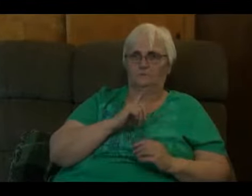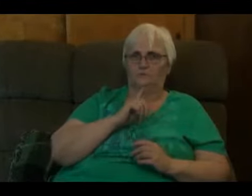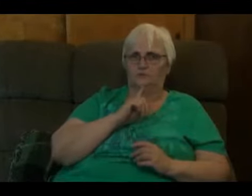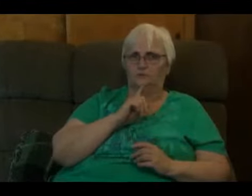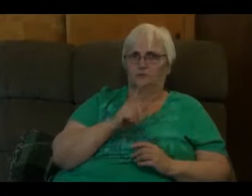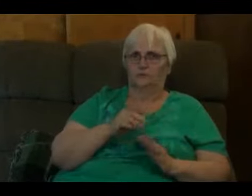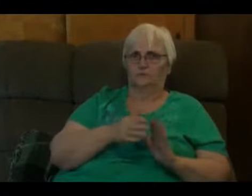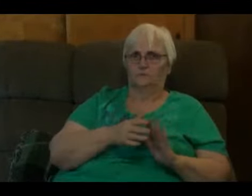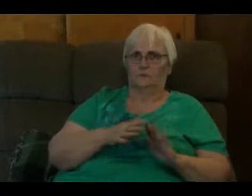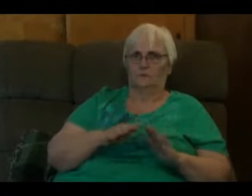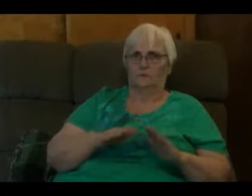solemn